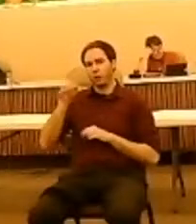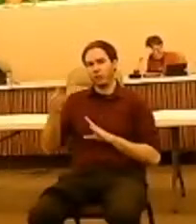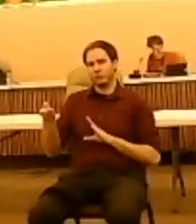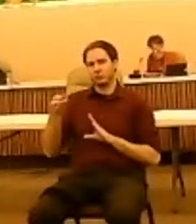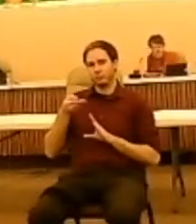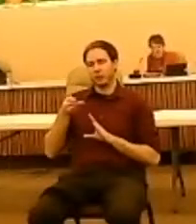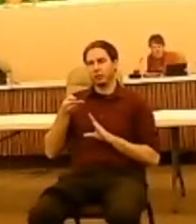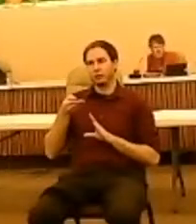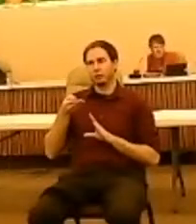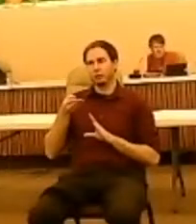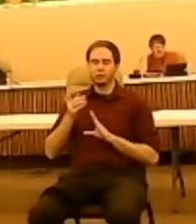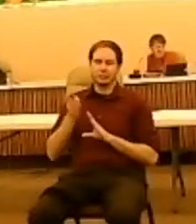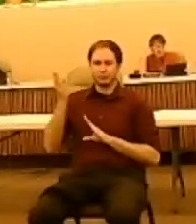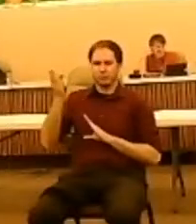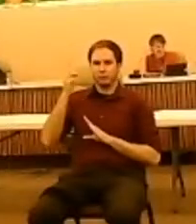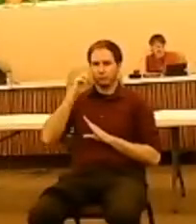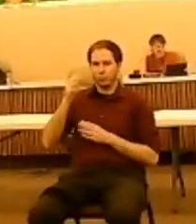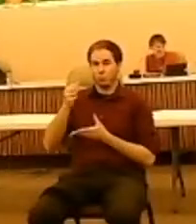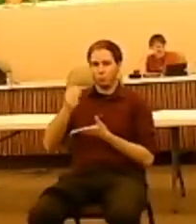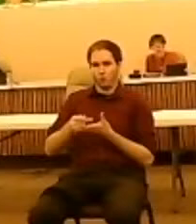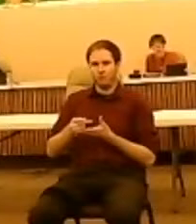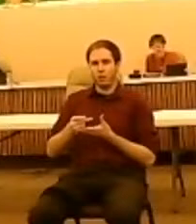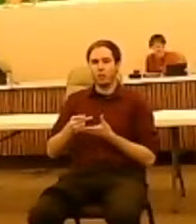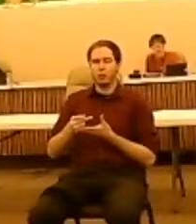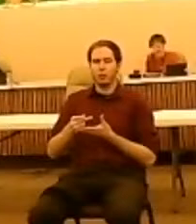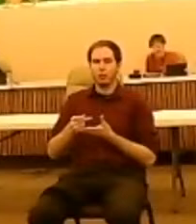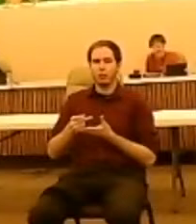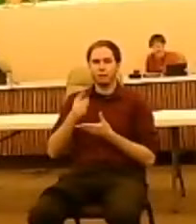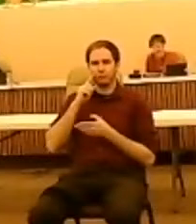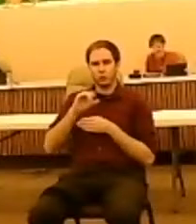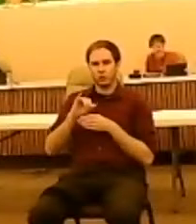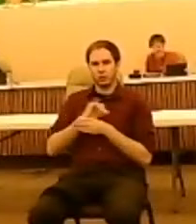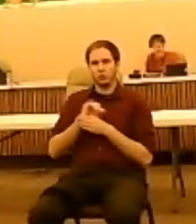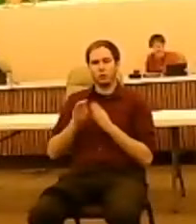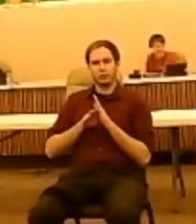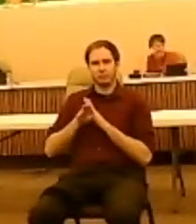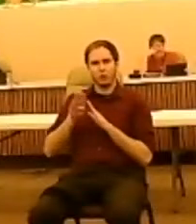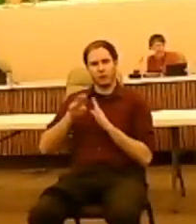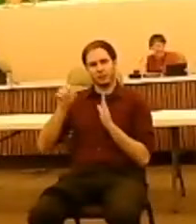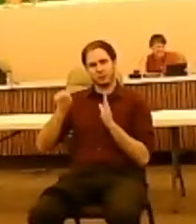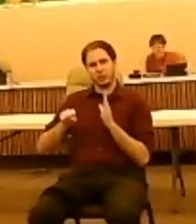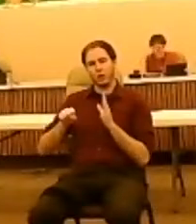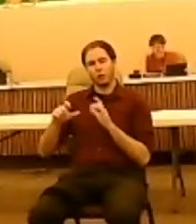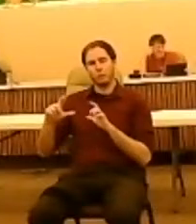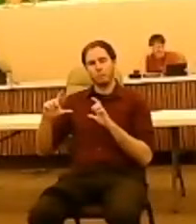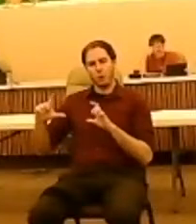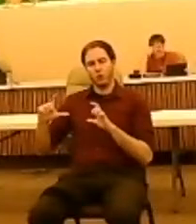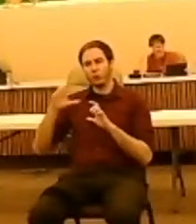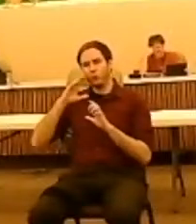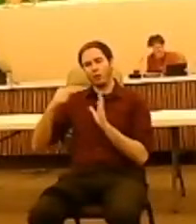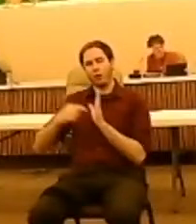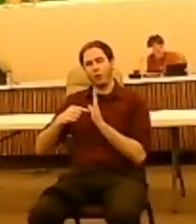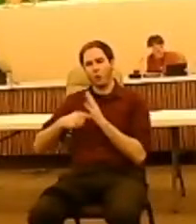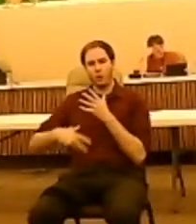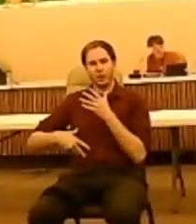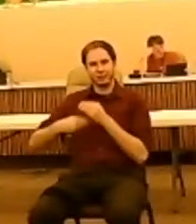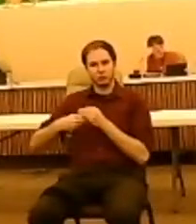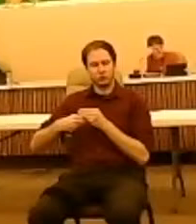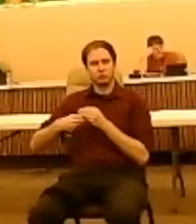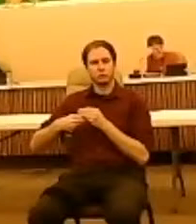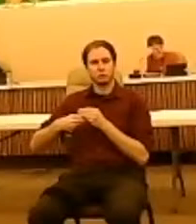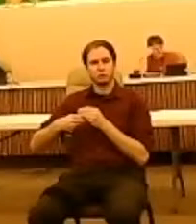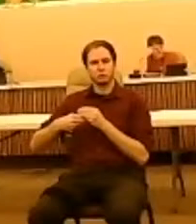submit for approval any of the industrial development on the south parcel, that they'll be owing additional